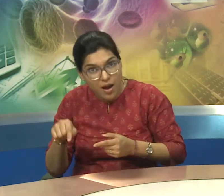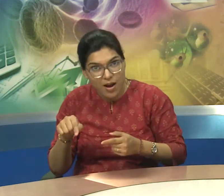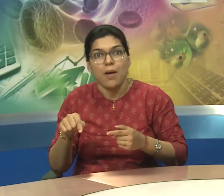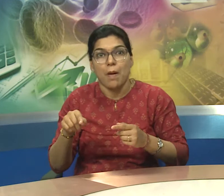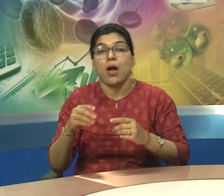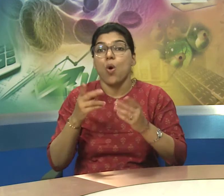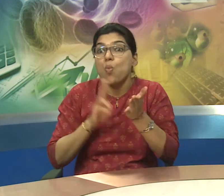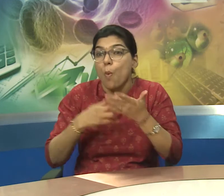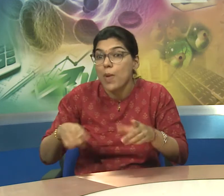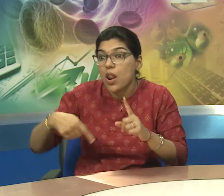of the